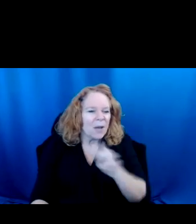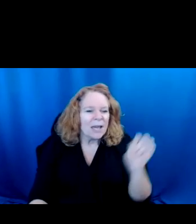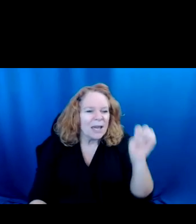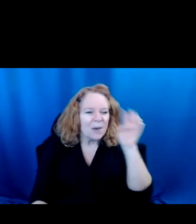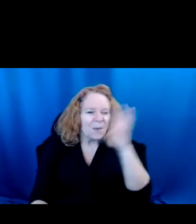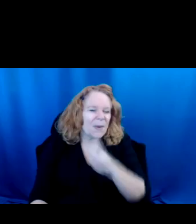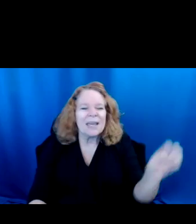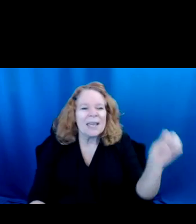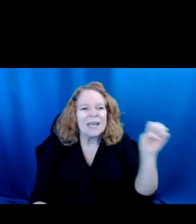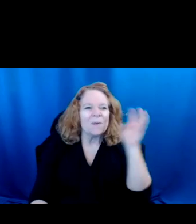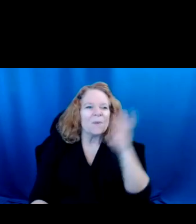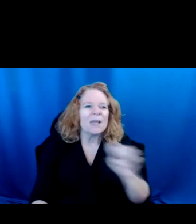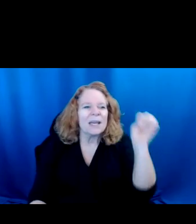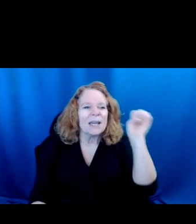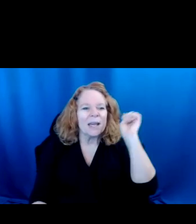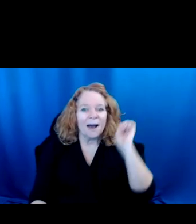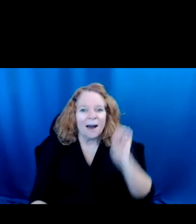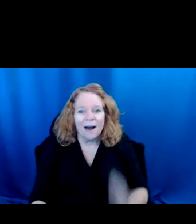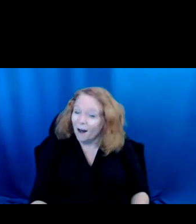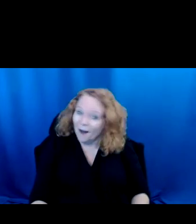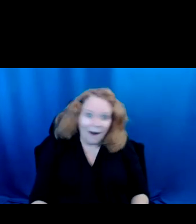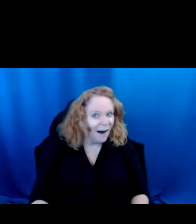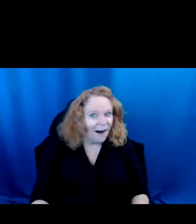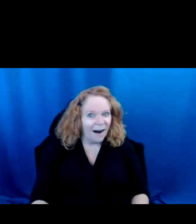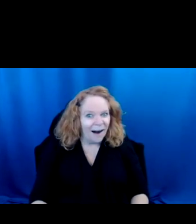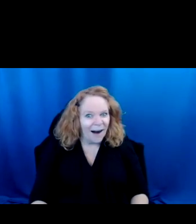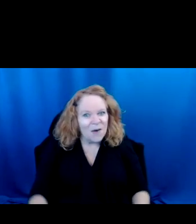wee, wee, wee, wee. A